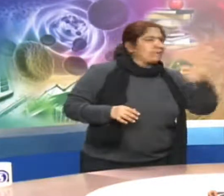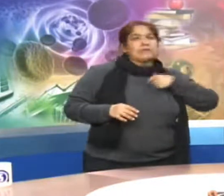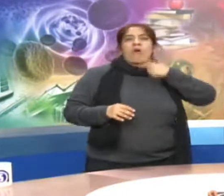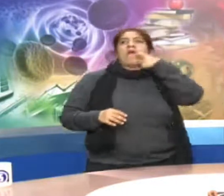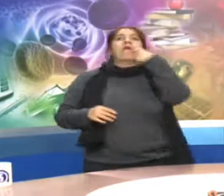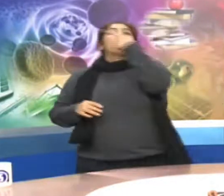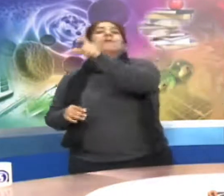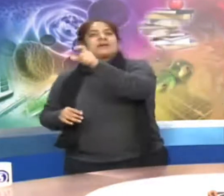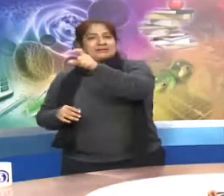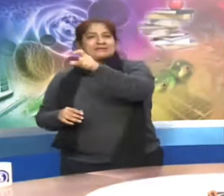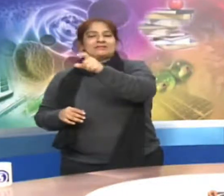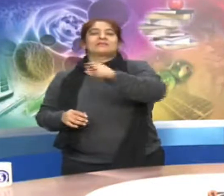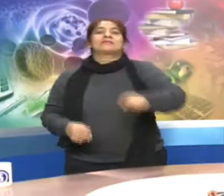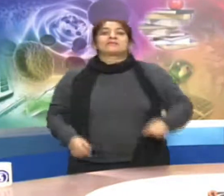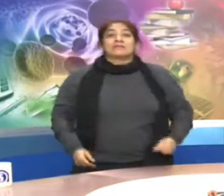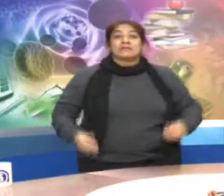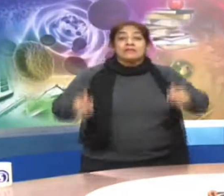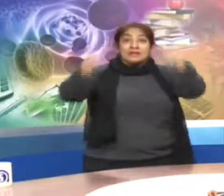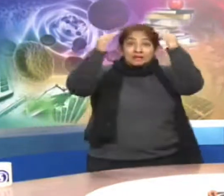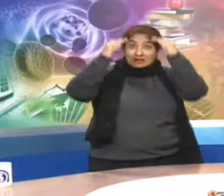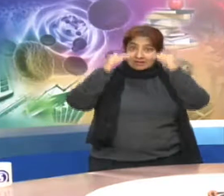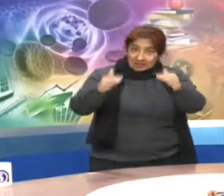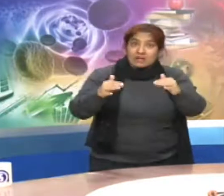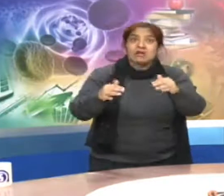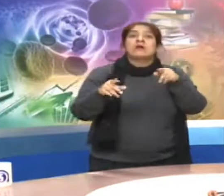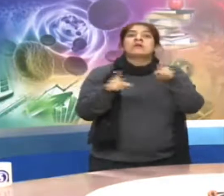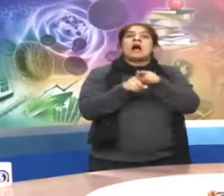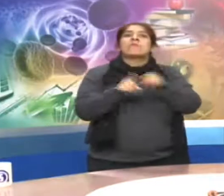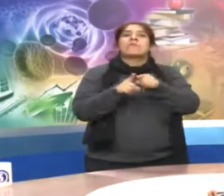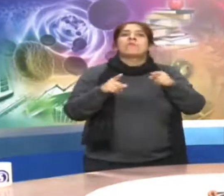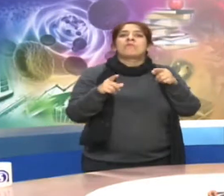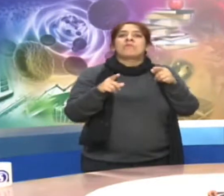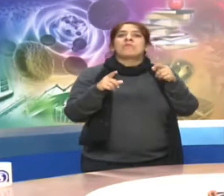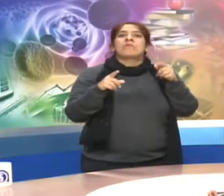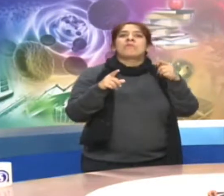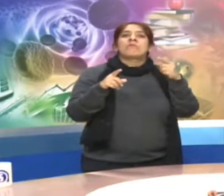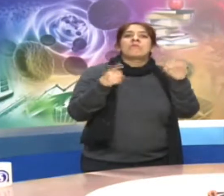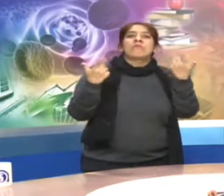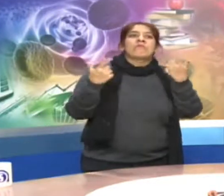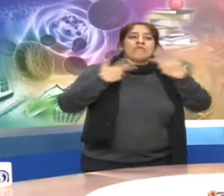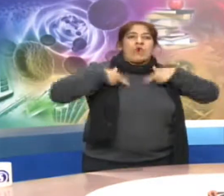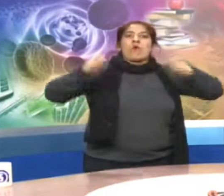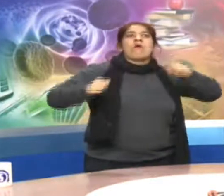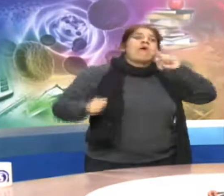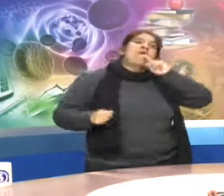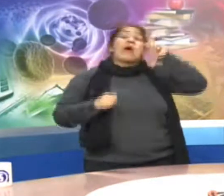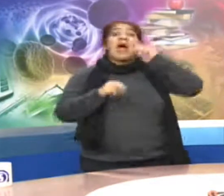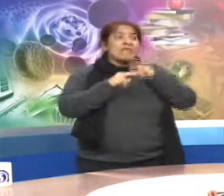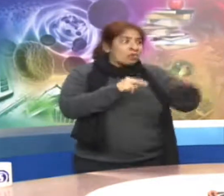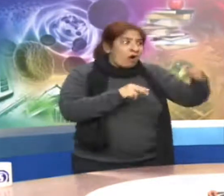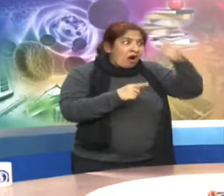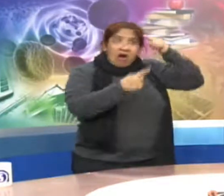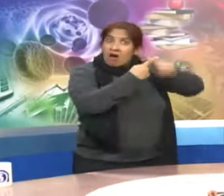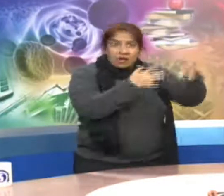department, or you can contact a third party. And then you take the legal action